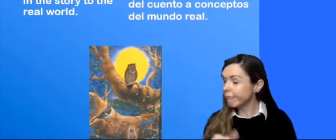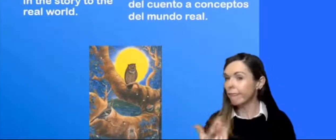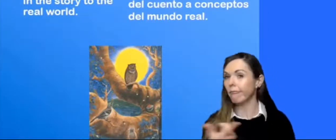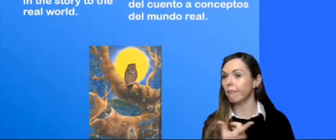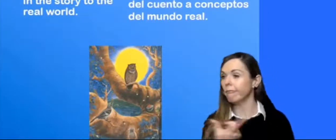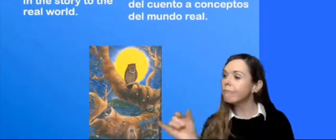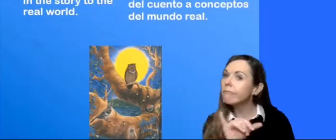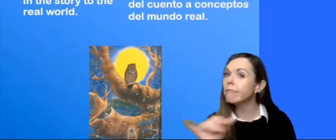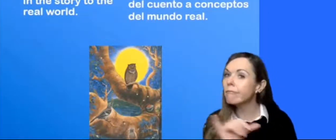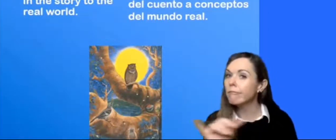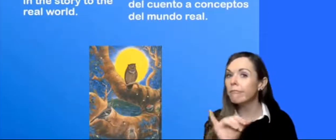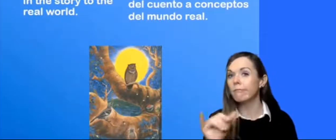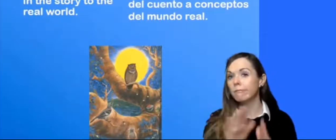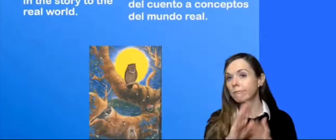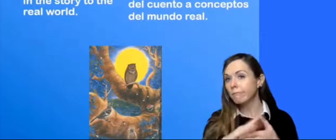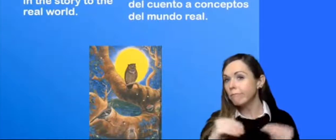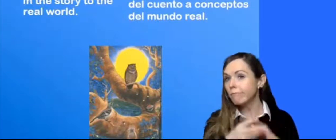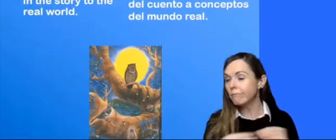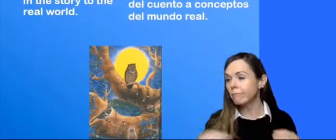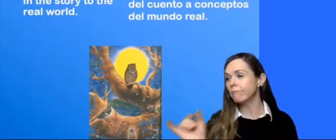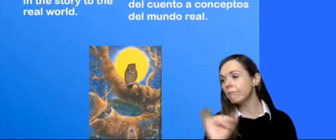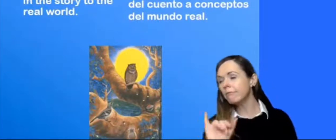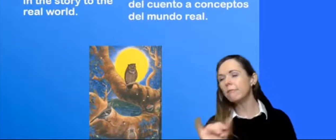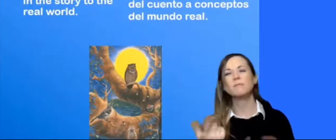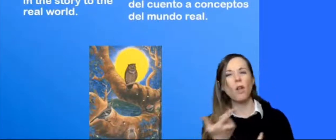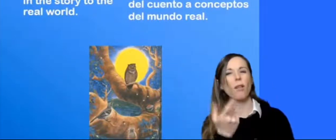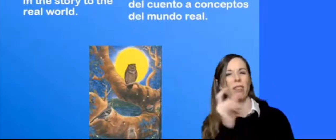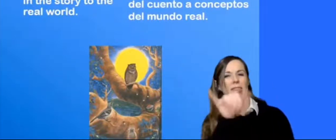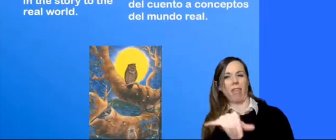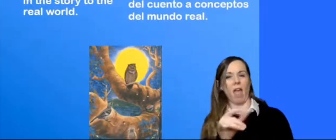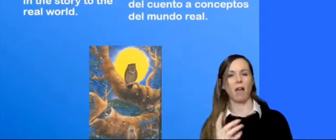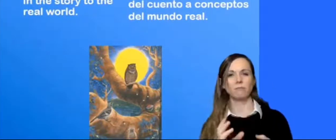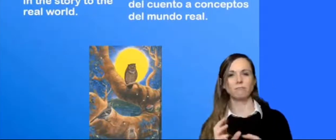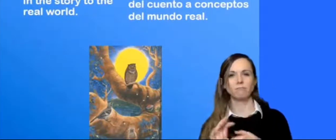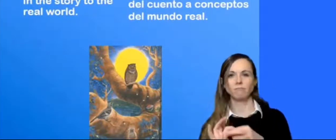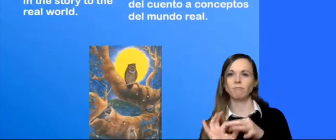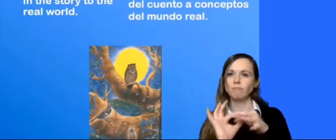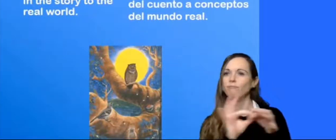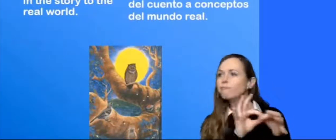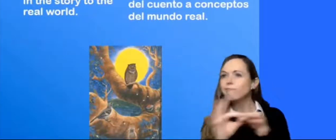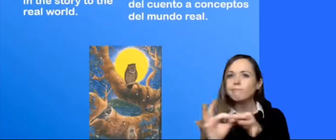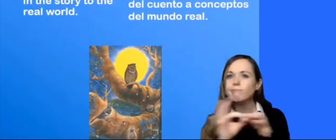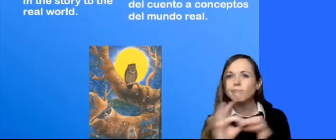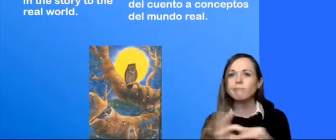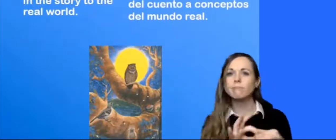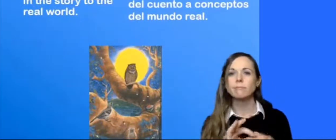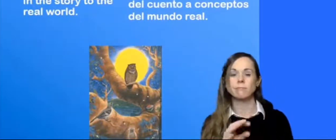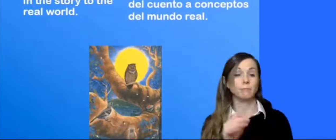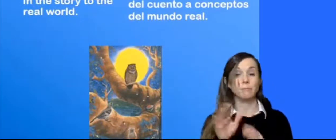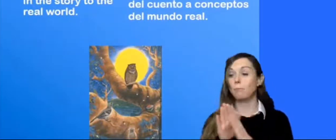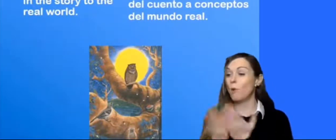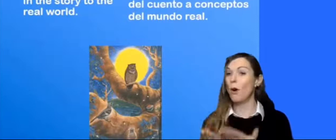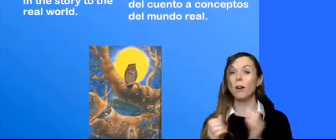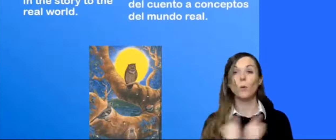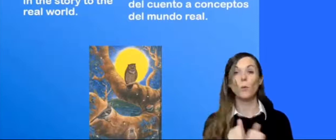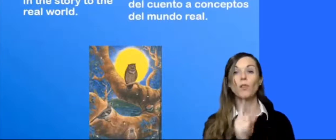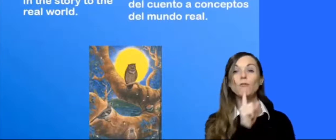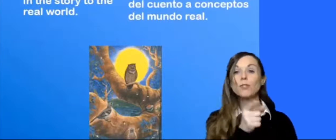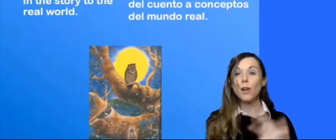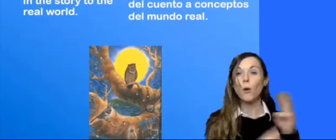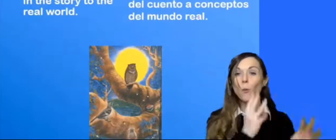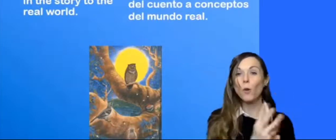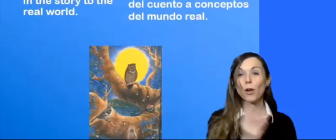you experienced that as well. Or, your brothers and sisters went to school and they felt nervous. This is